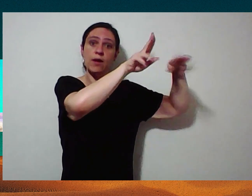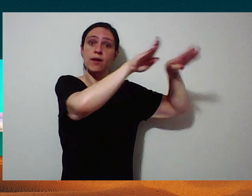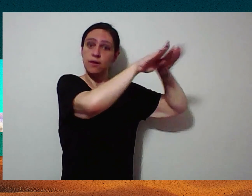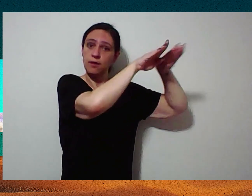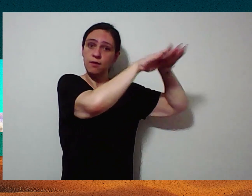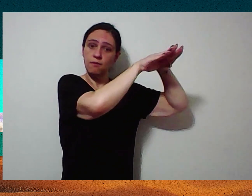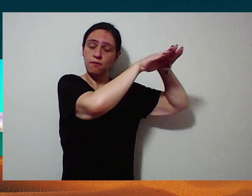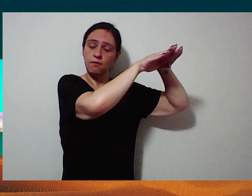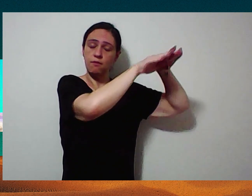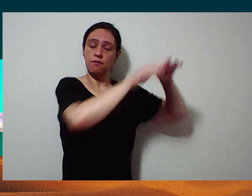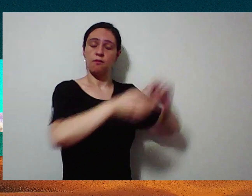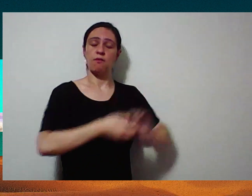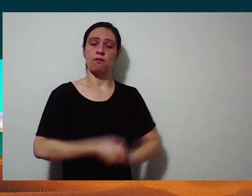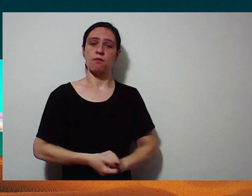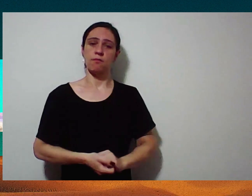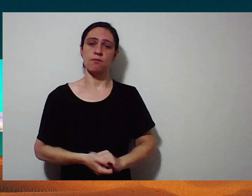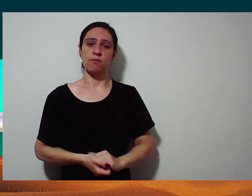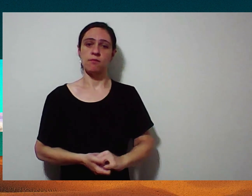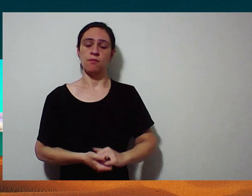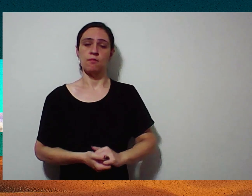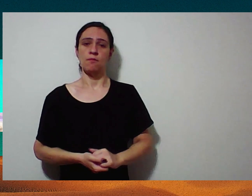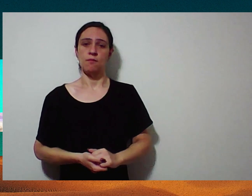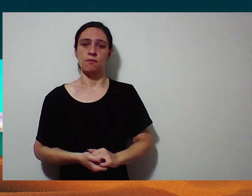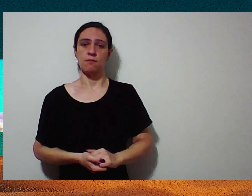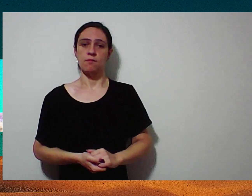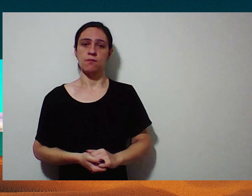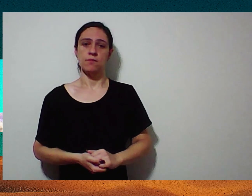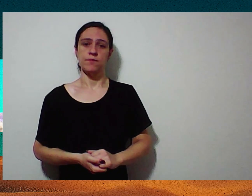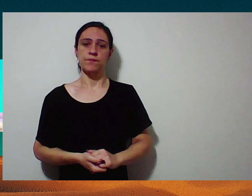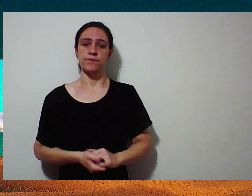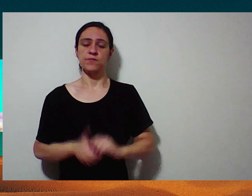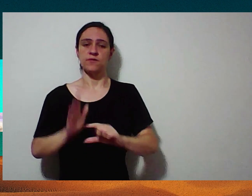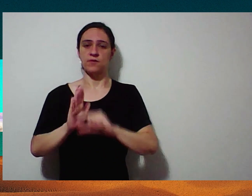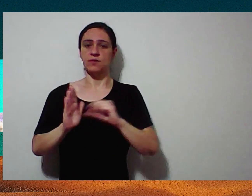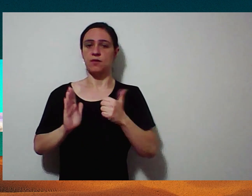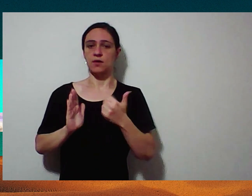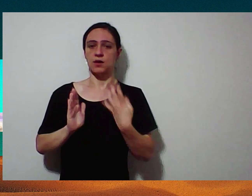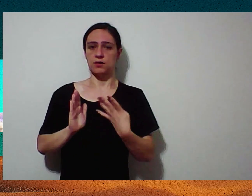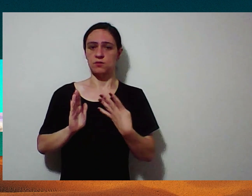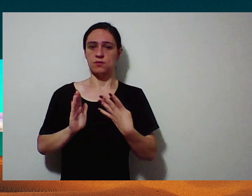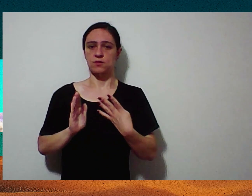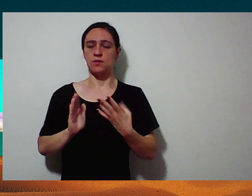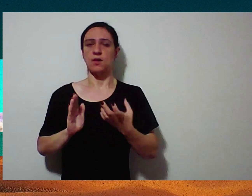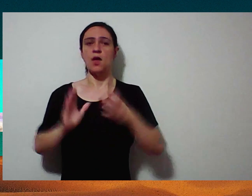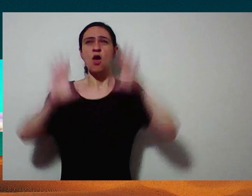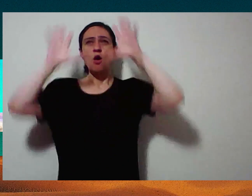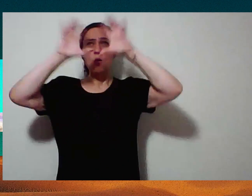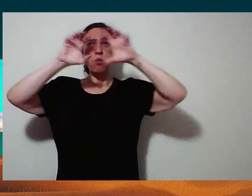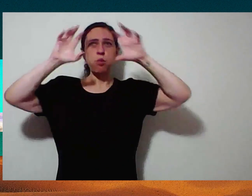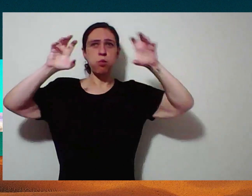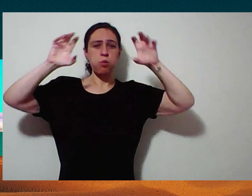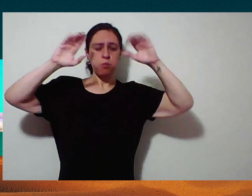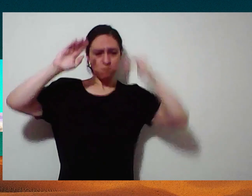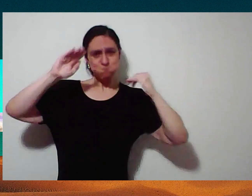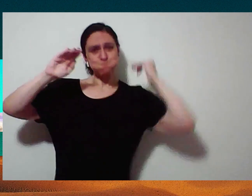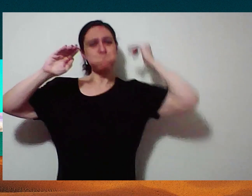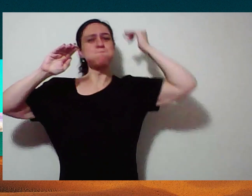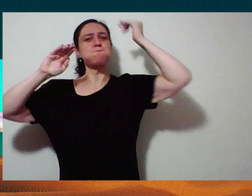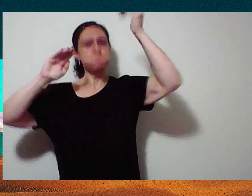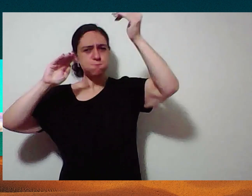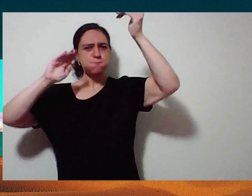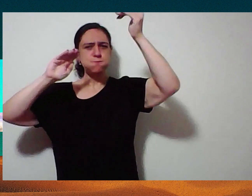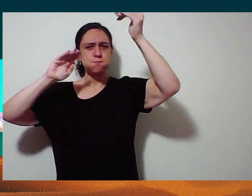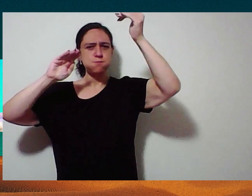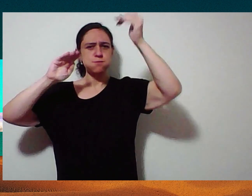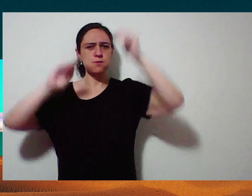wants to be as high as God. Versículo 14. Subirei acima das mais altas nuvens. Verse 14. I will ascend above the heights of